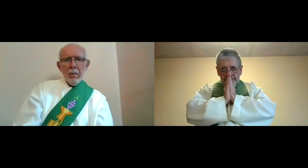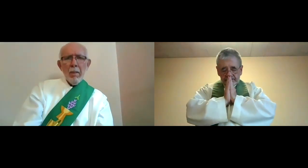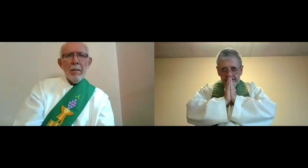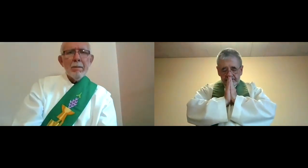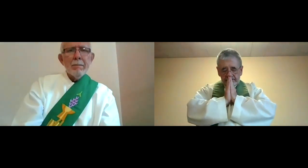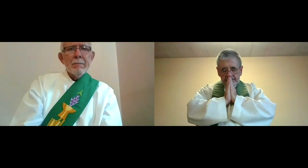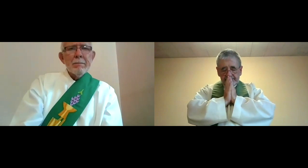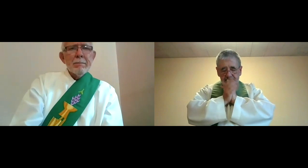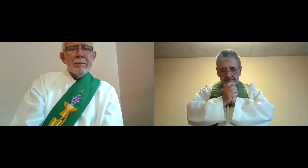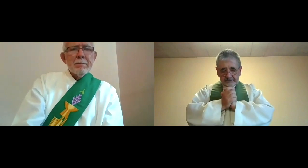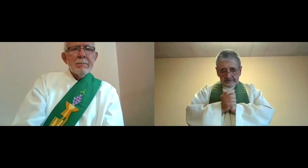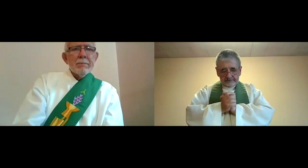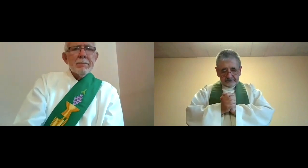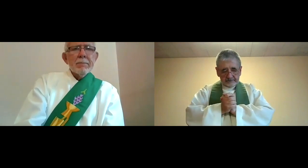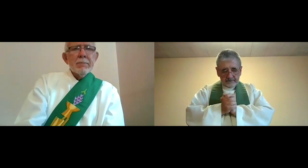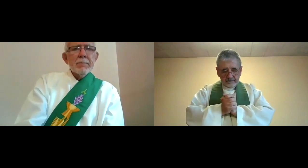Amen.